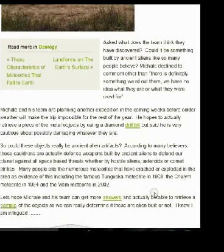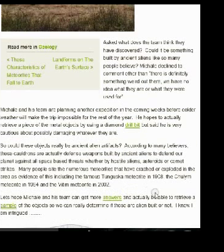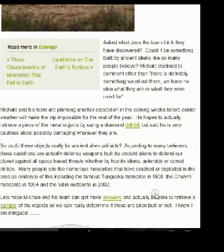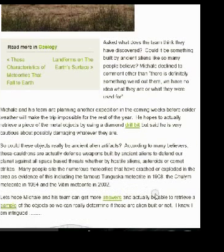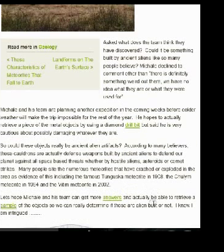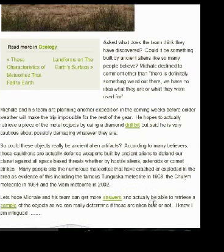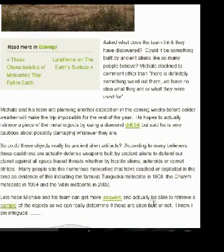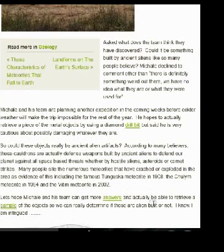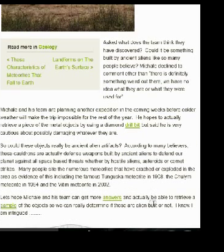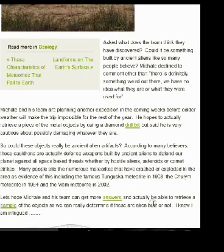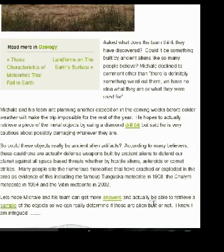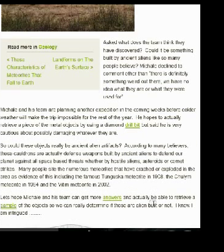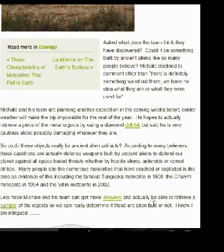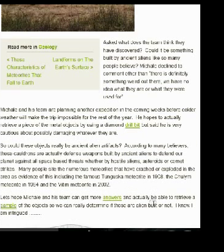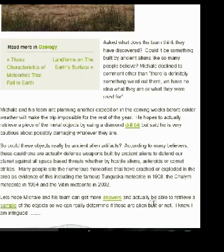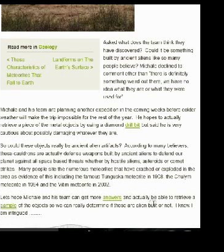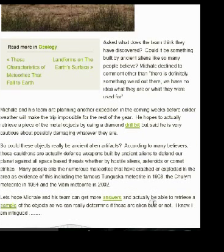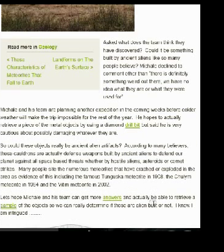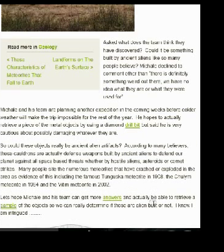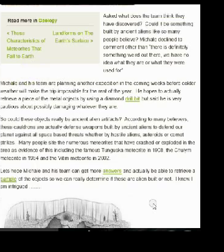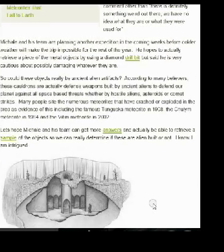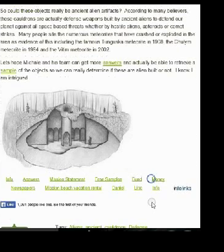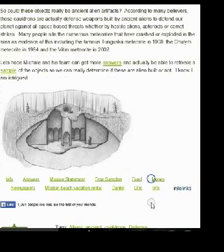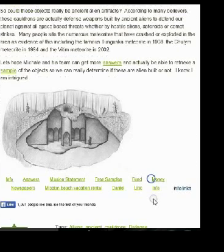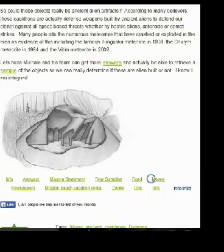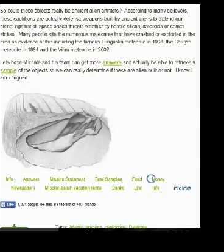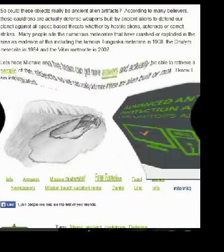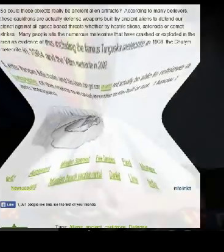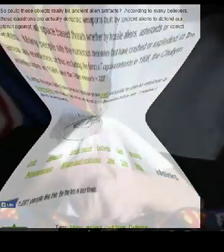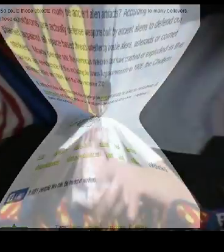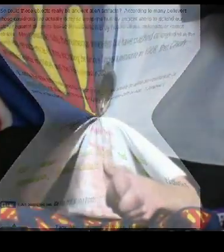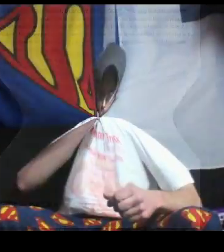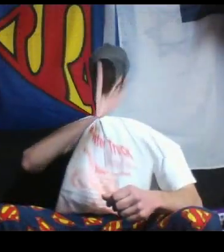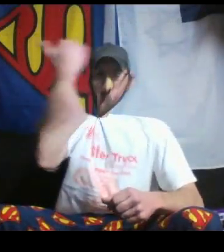his workers, they did simply what was within their capability.